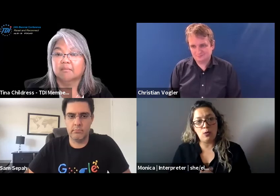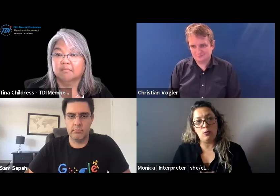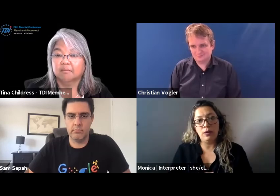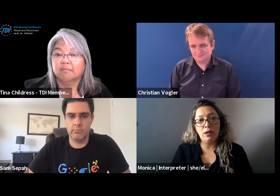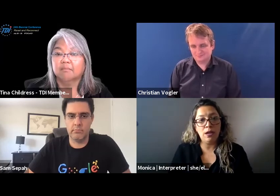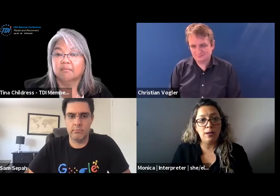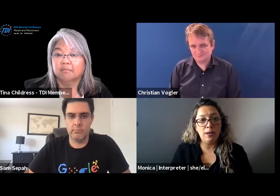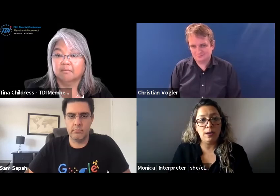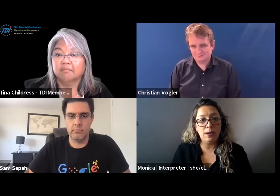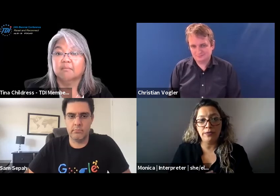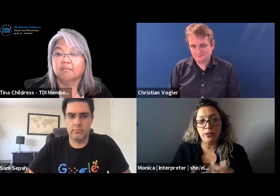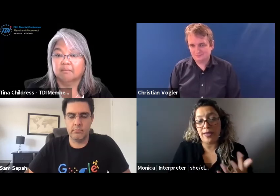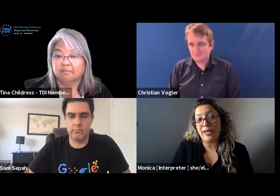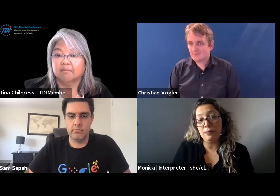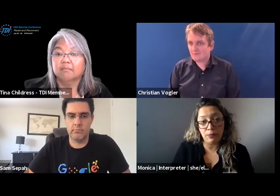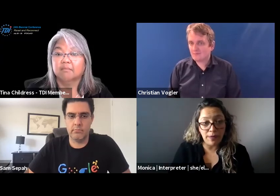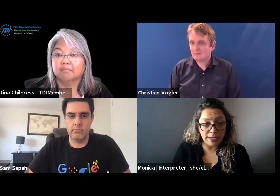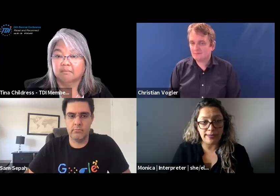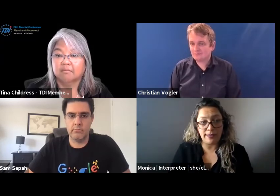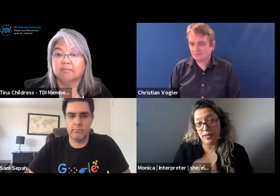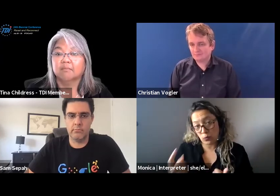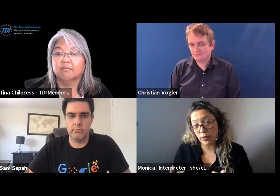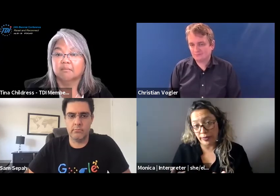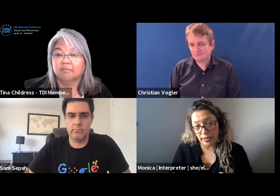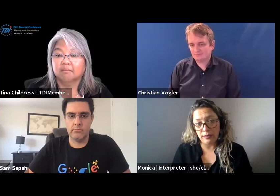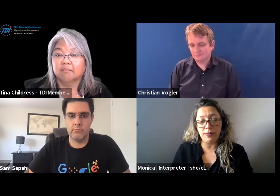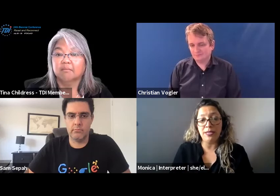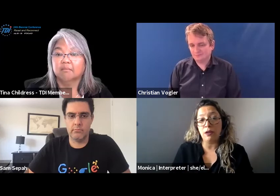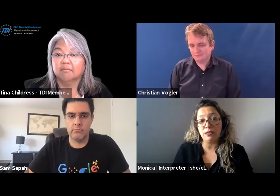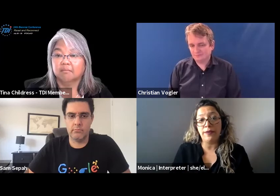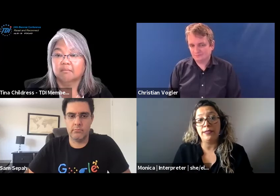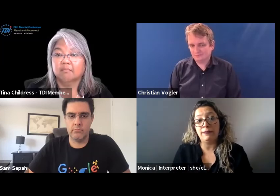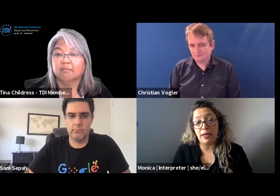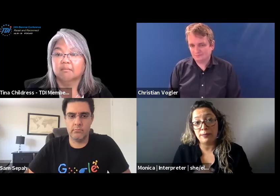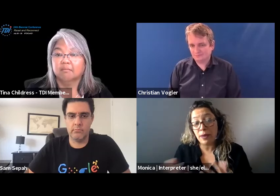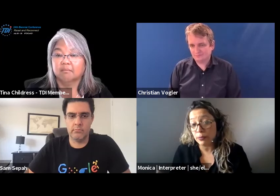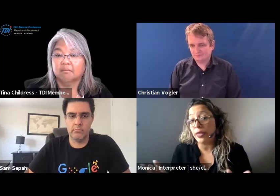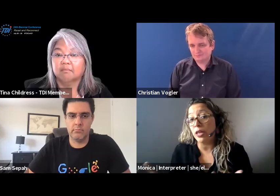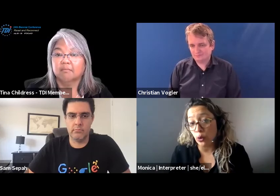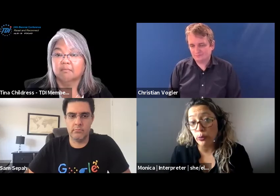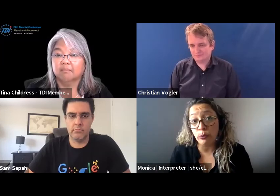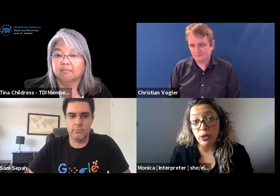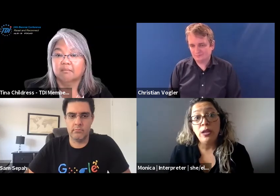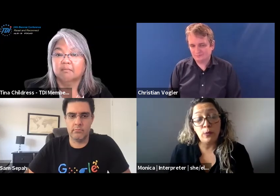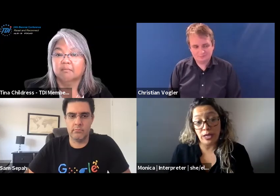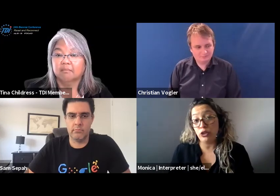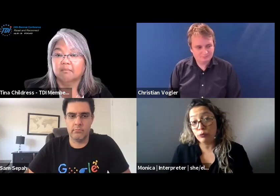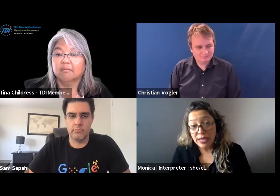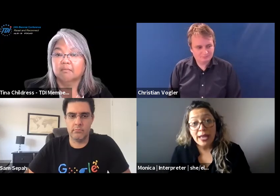home. So that can be provided to them. That's one thing, to be as cost effective as possible. They can go through vocational rehab in